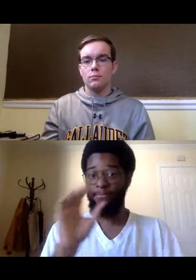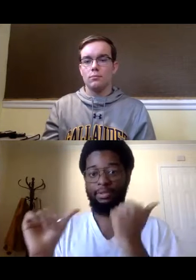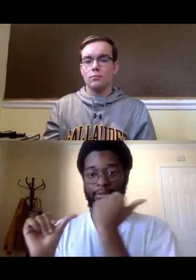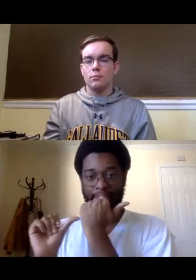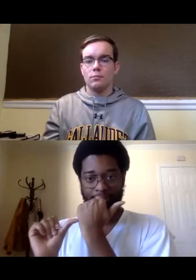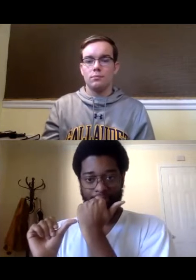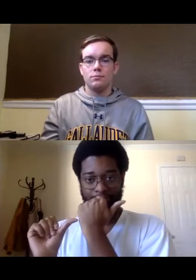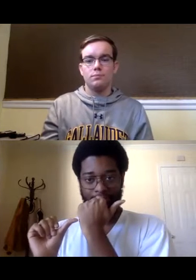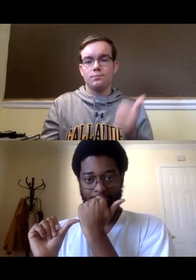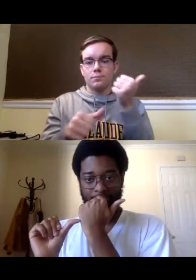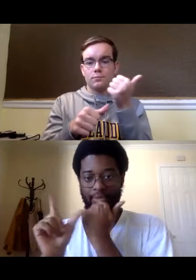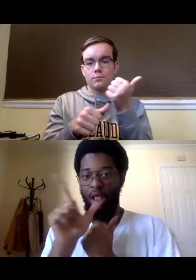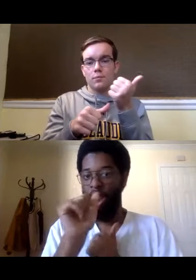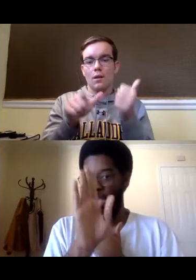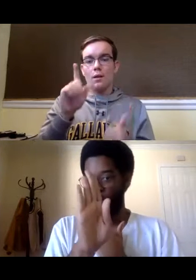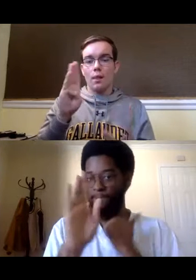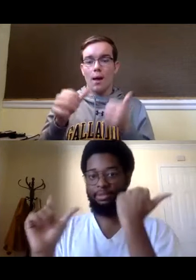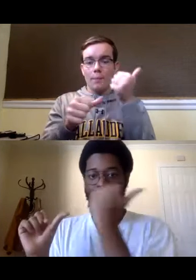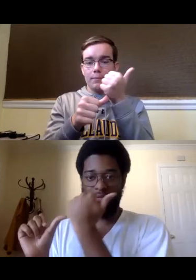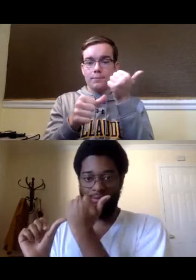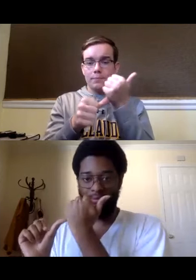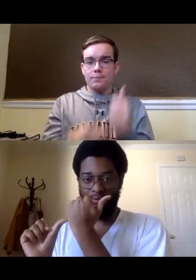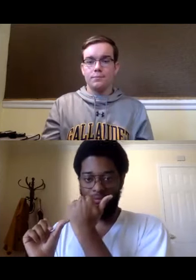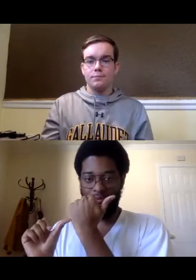So start LAB, assist.